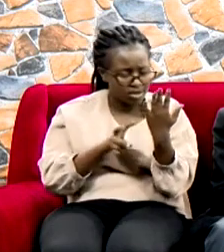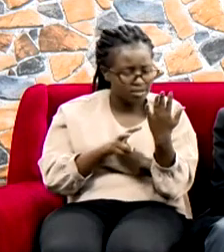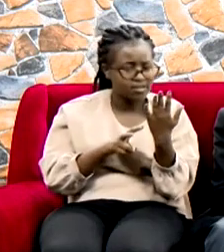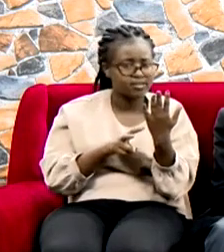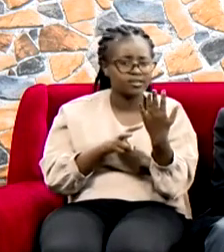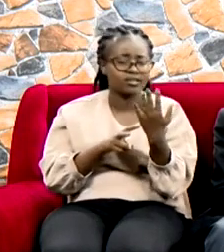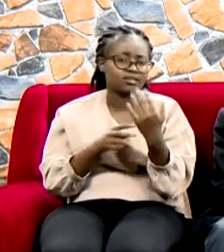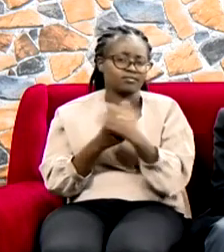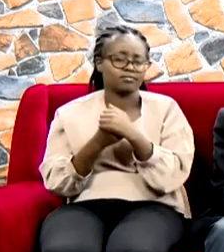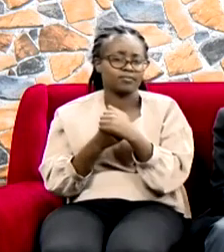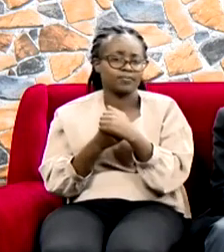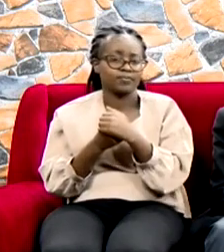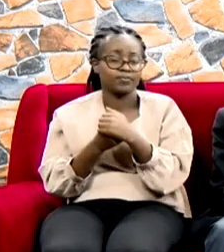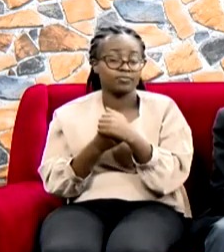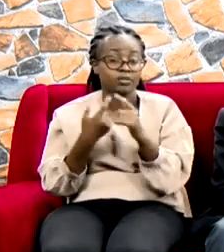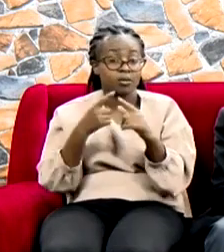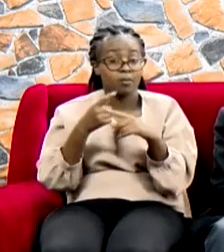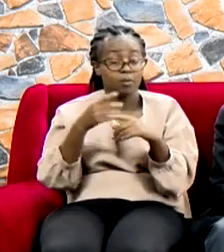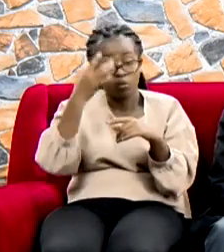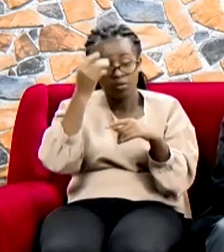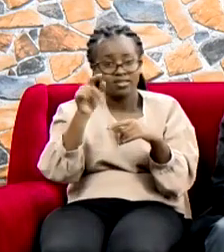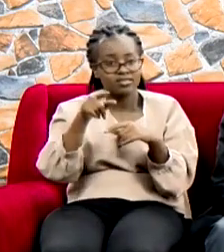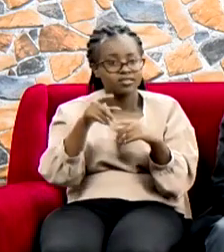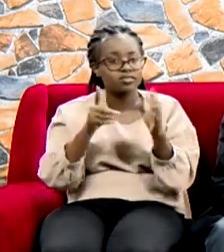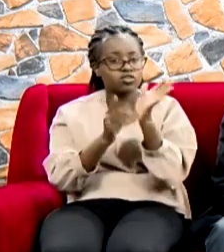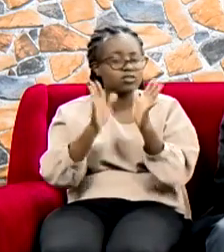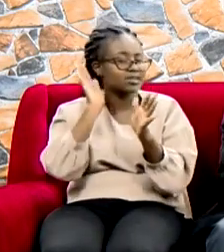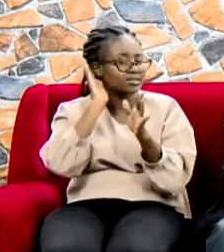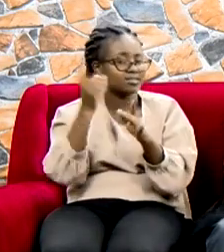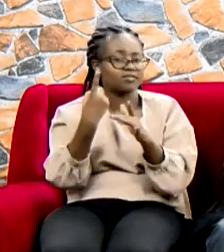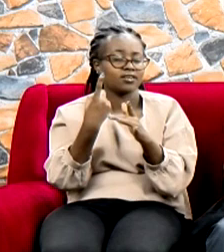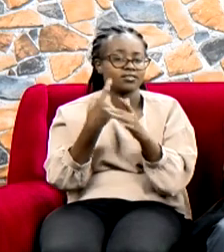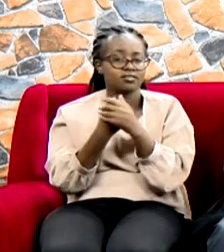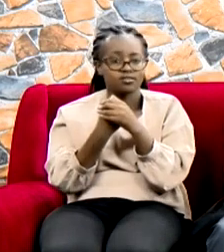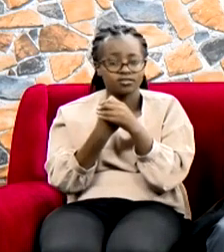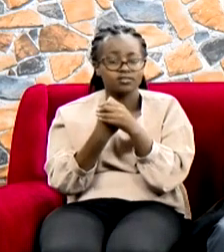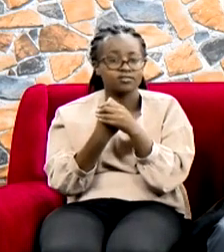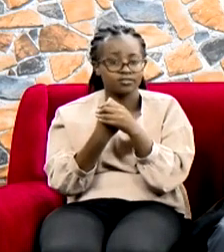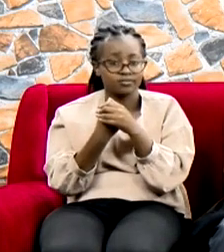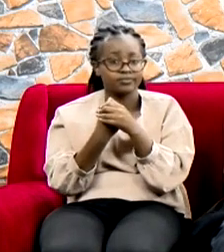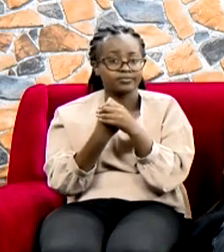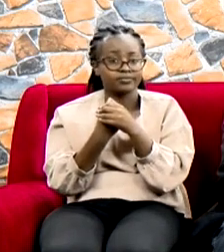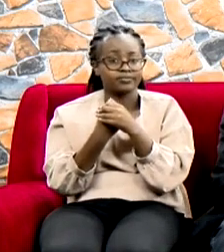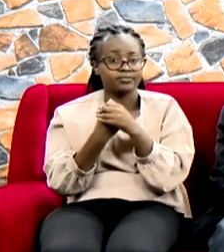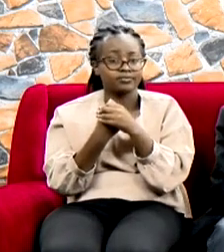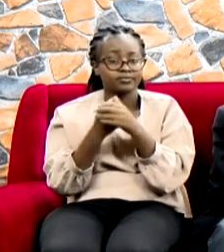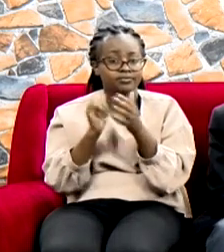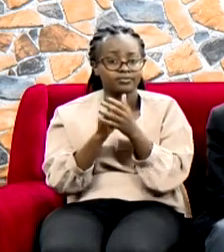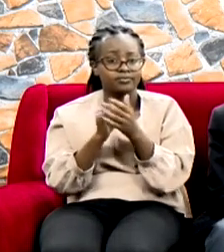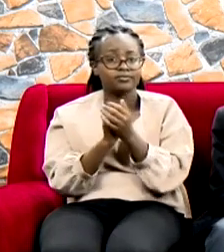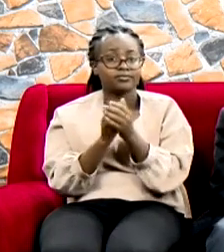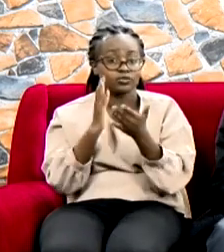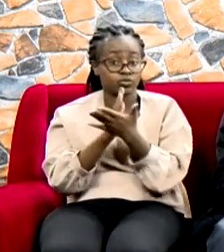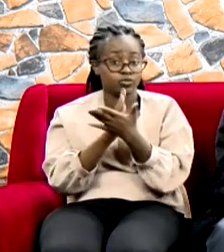your fact sheet or something like that. But why can't this doctor listen first to the... Actually, that makes